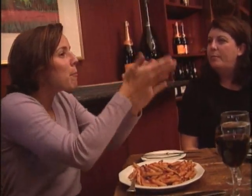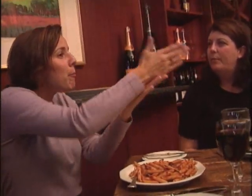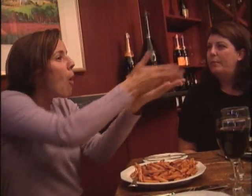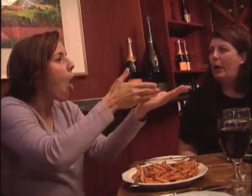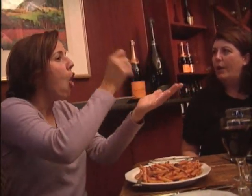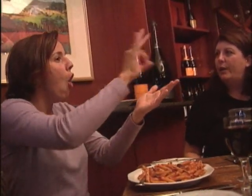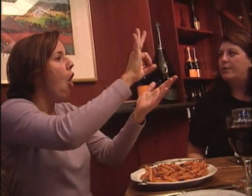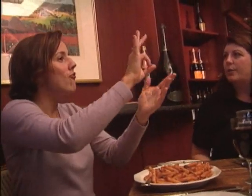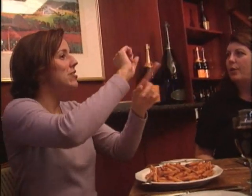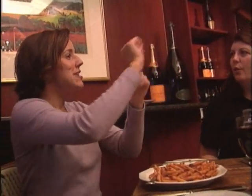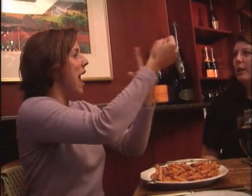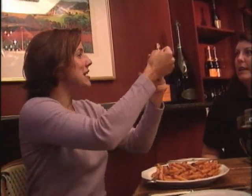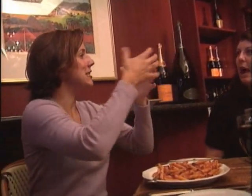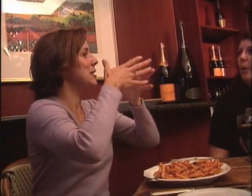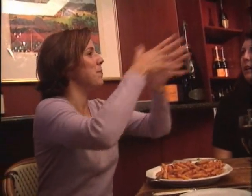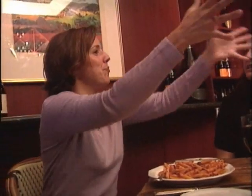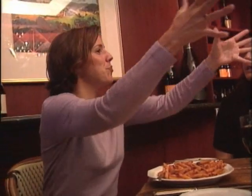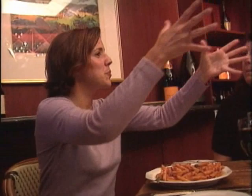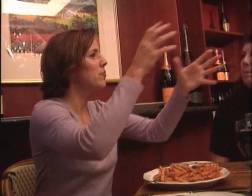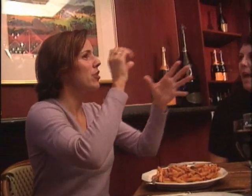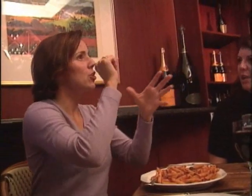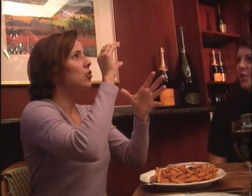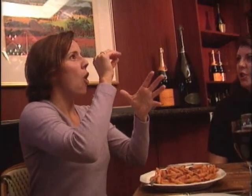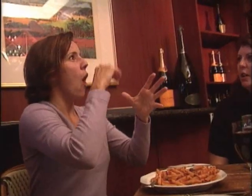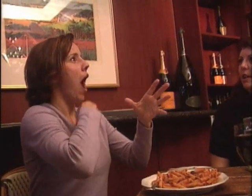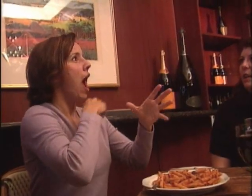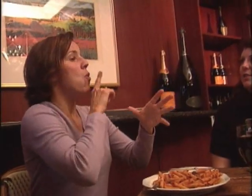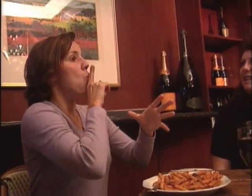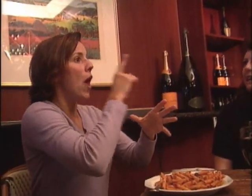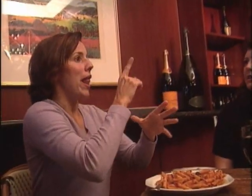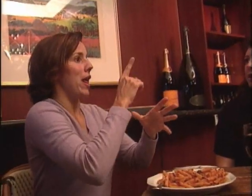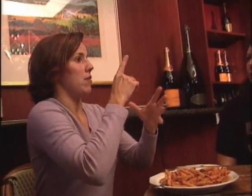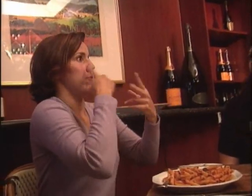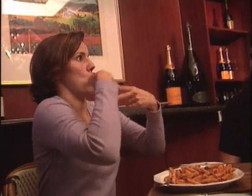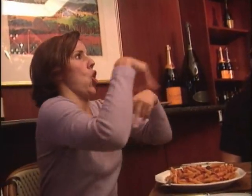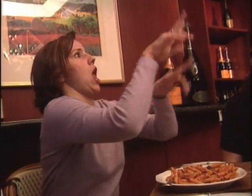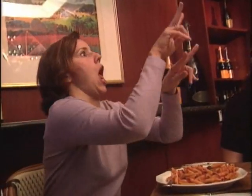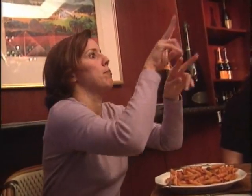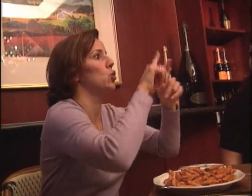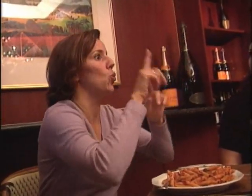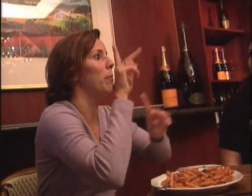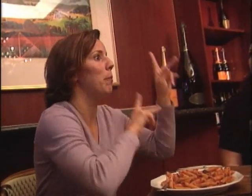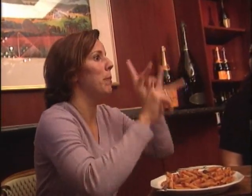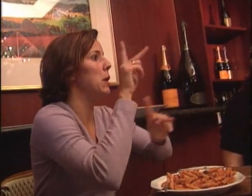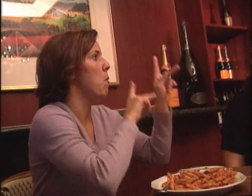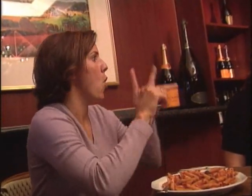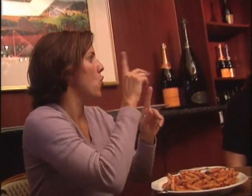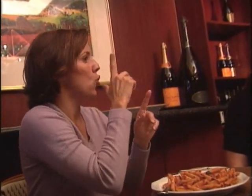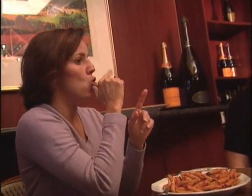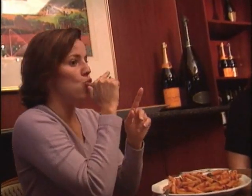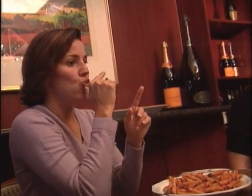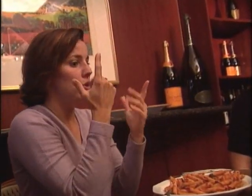resolving barriers or allowing us to mesh, you know, to integrate. And I really, really look up to